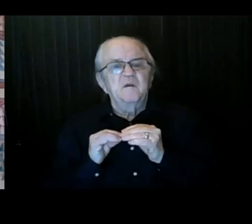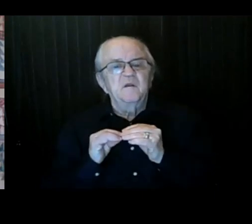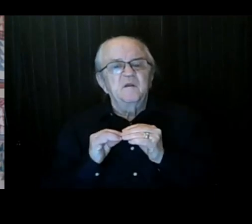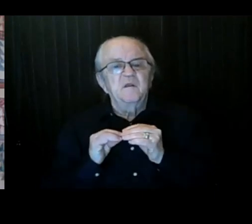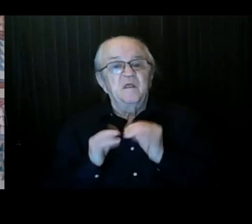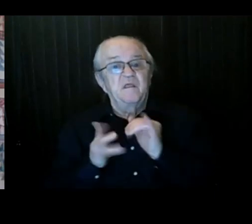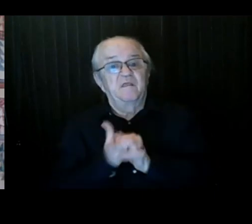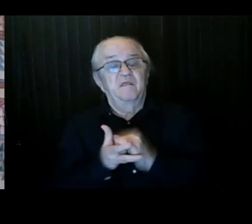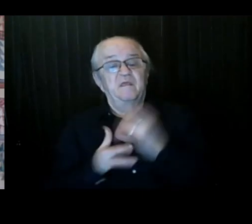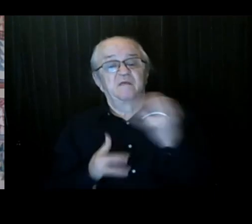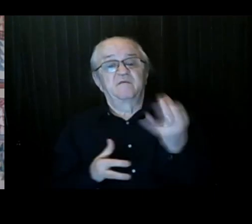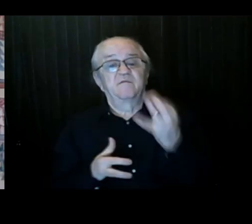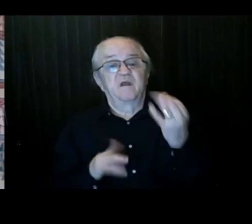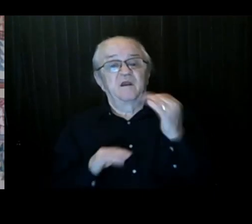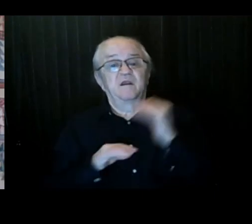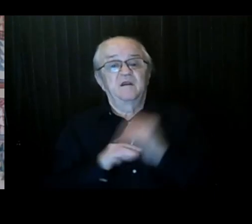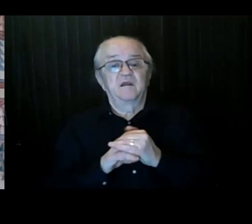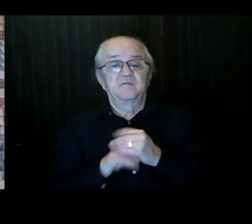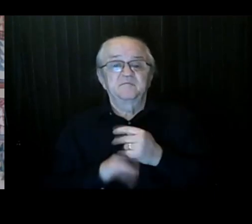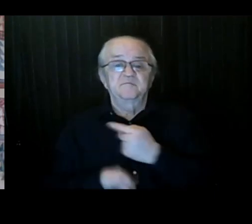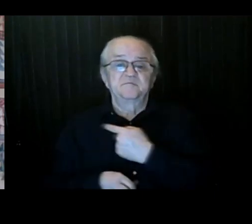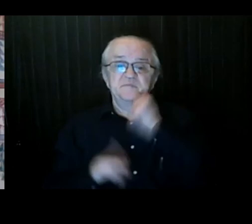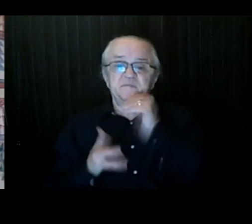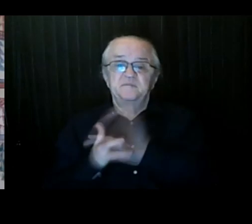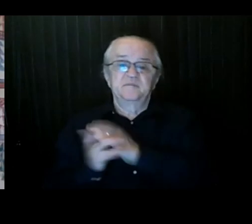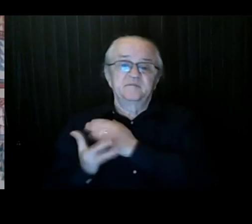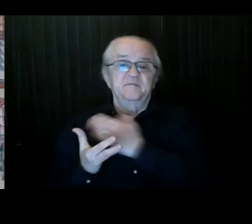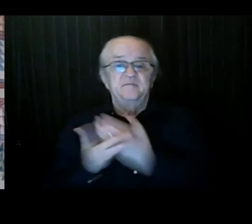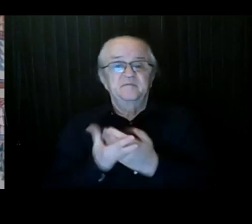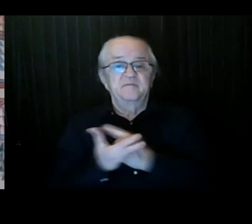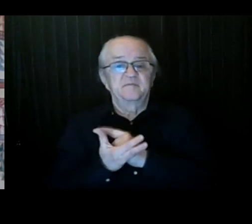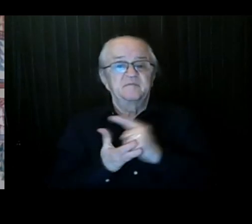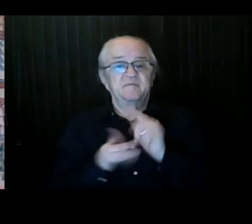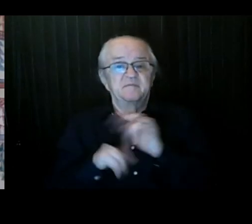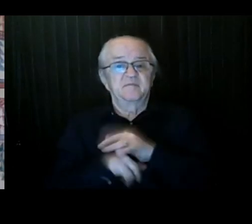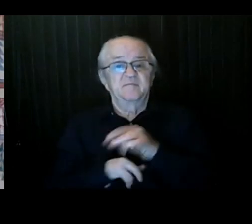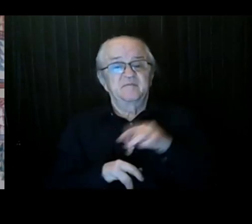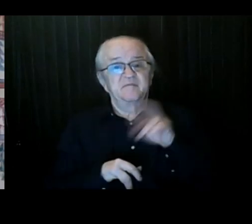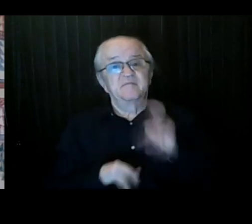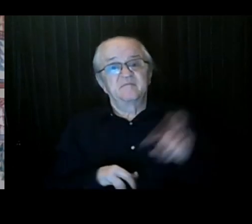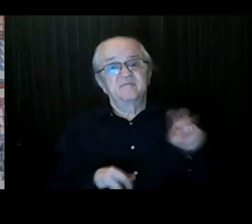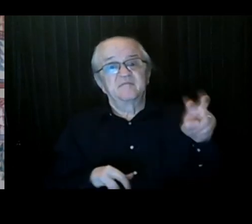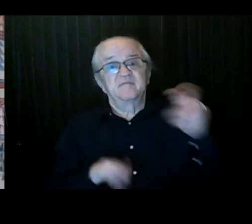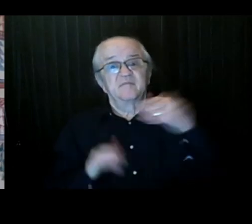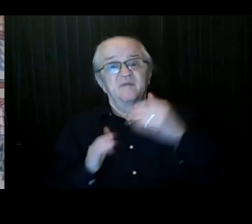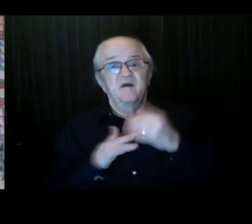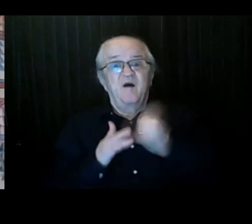That Friday night, after Vicki and I had gotten there a week early and toured all the art museums that they have in Washington,